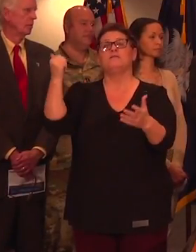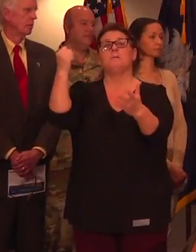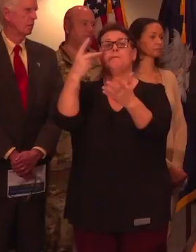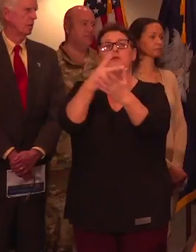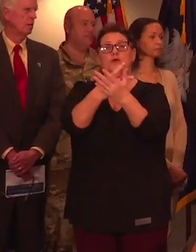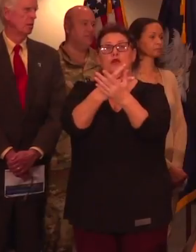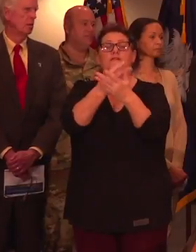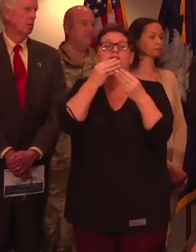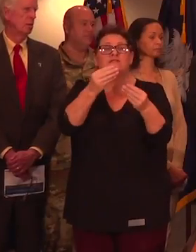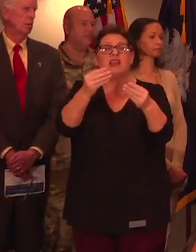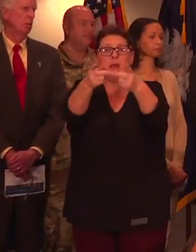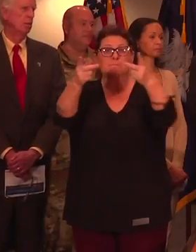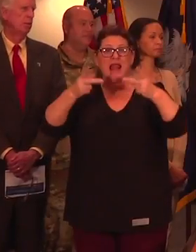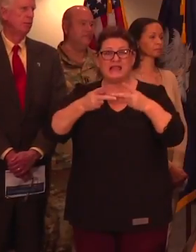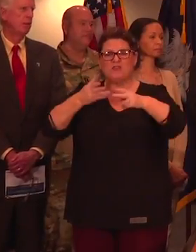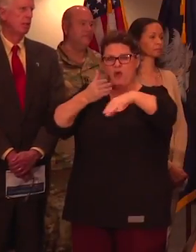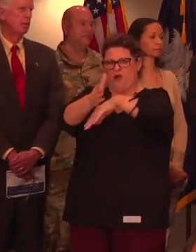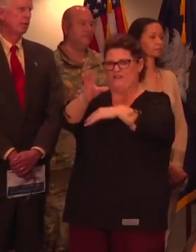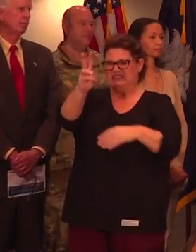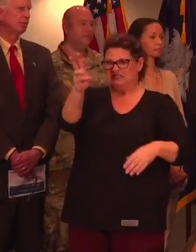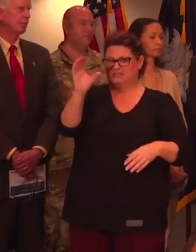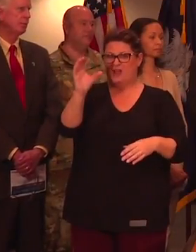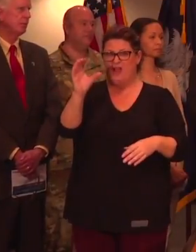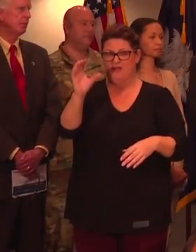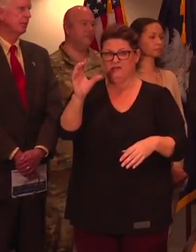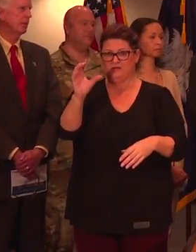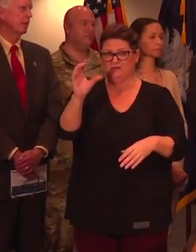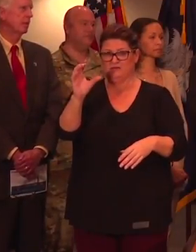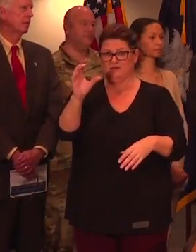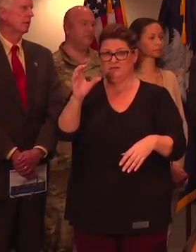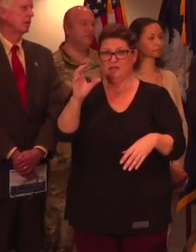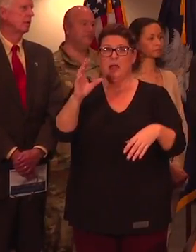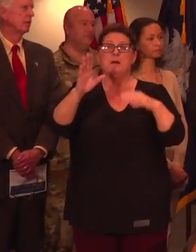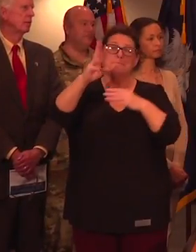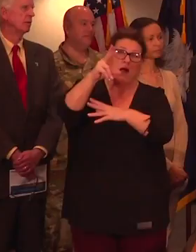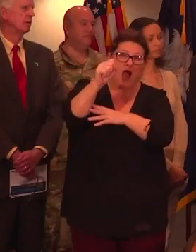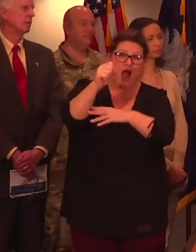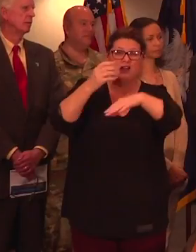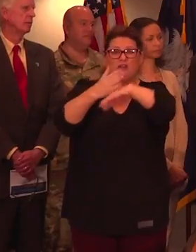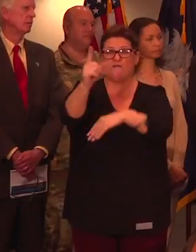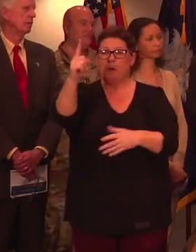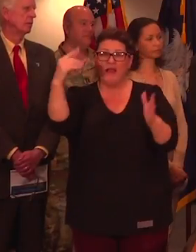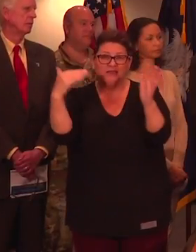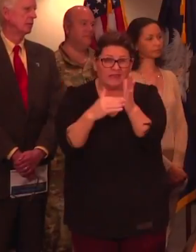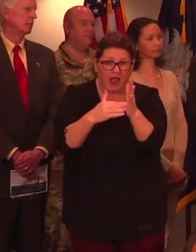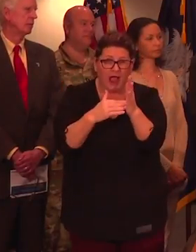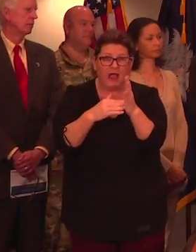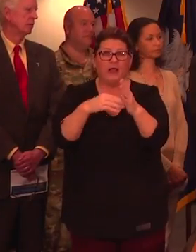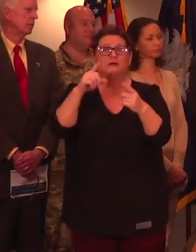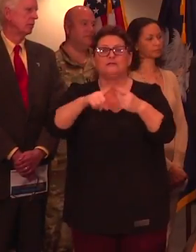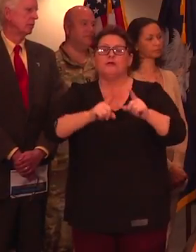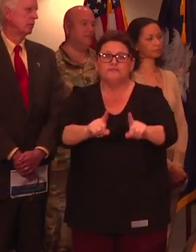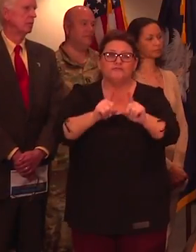600 feeding sites across South Carolina, using 1,000-plus buses to deliver meals to those students who